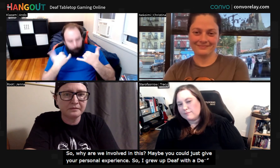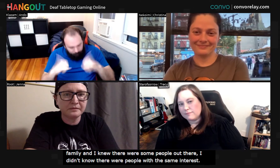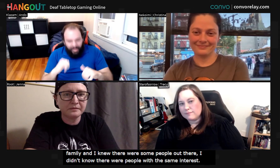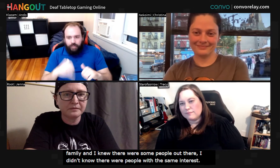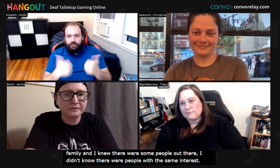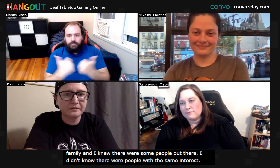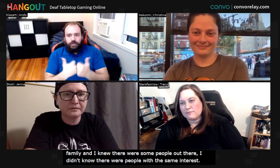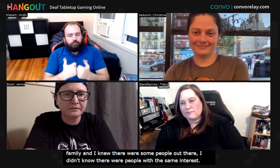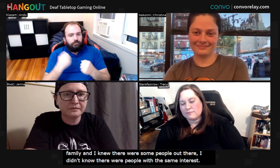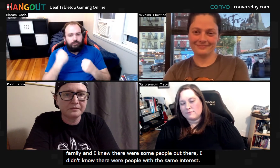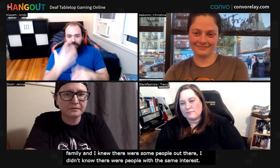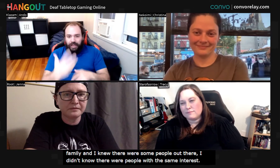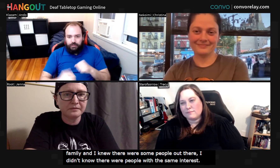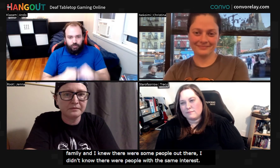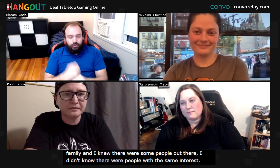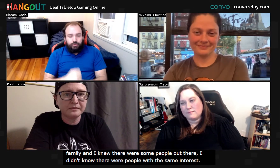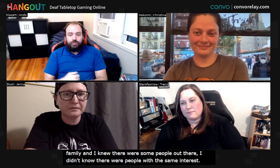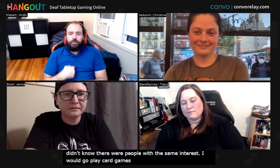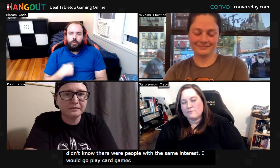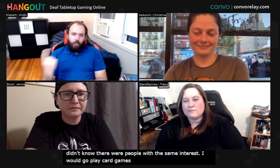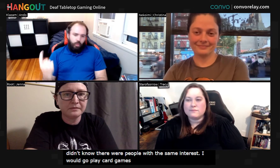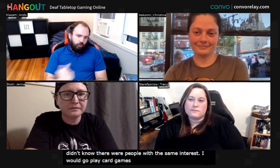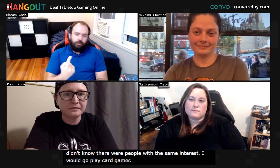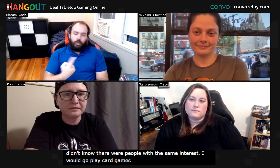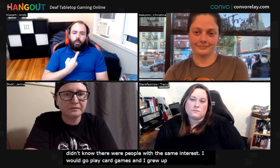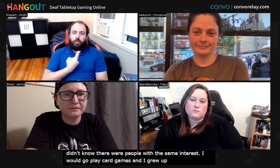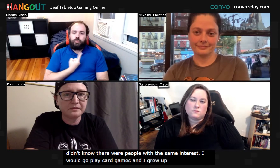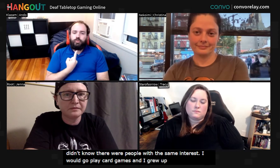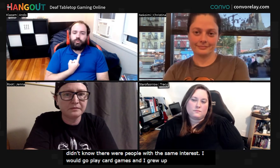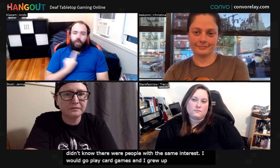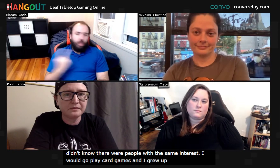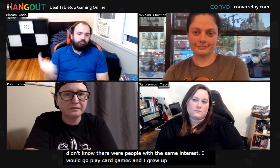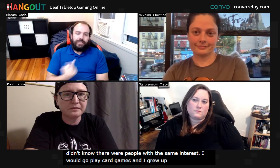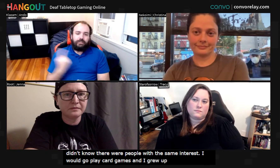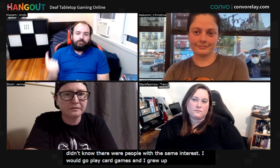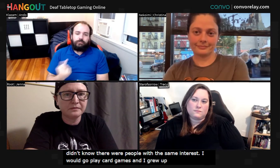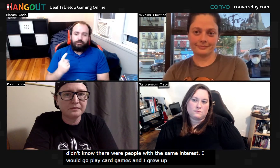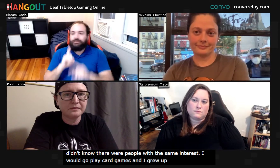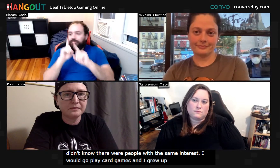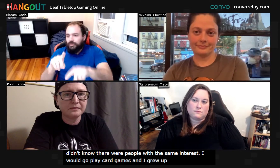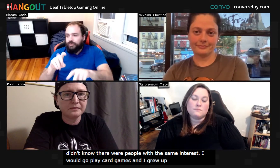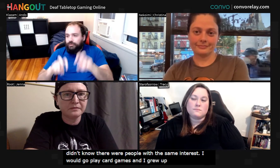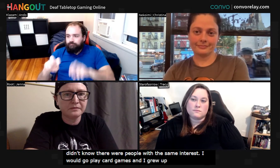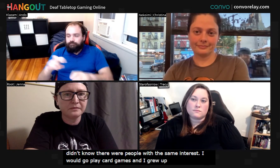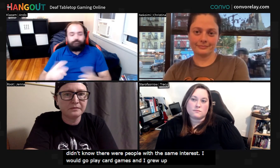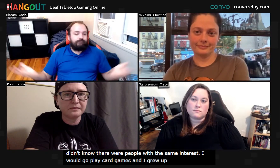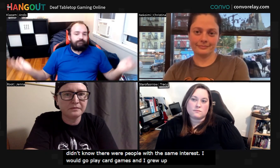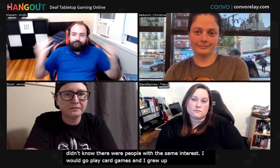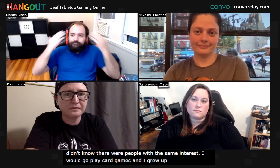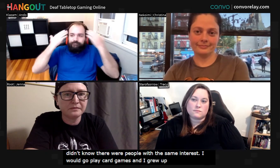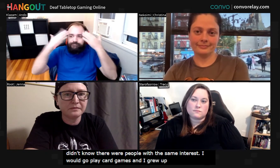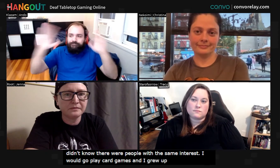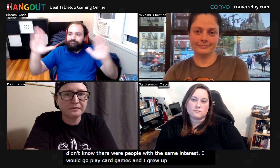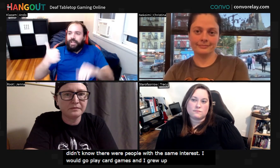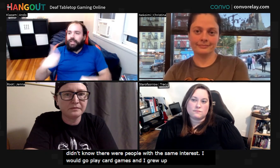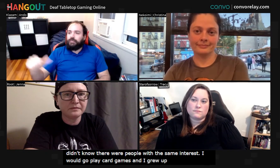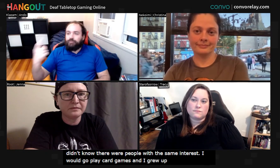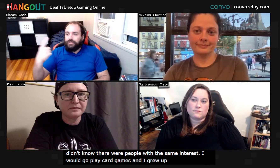grew up playing different card games for many years, and I felt like I was always alone. I'd go to a tournament. I didn't know